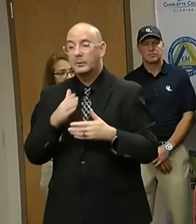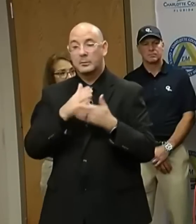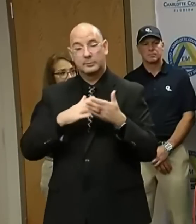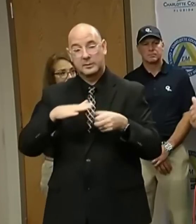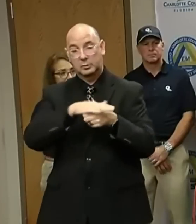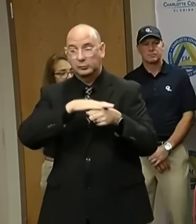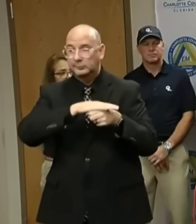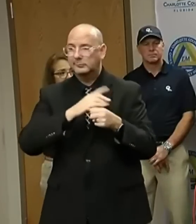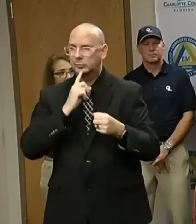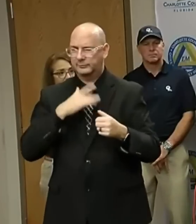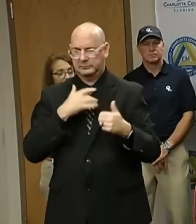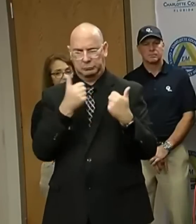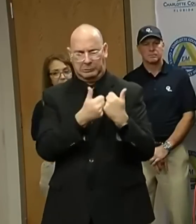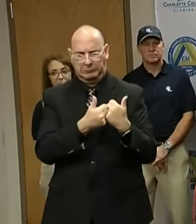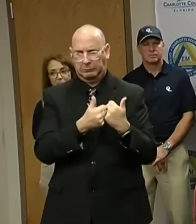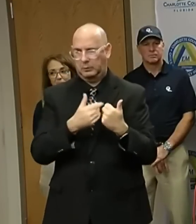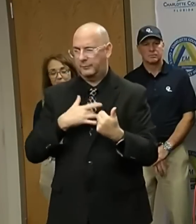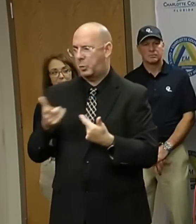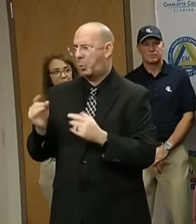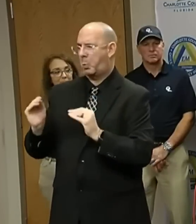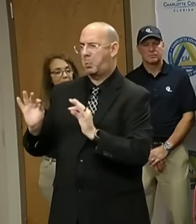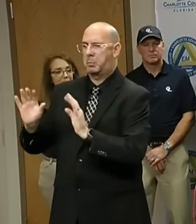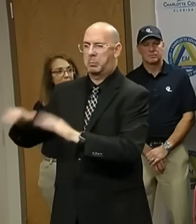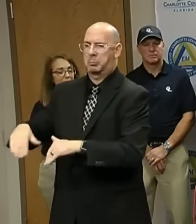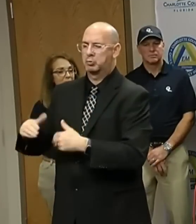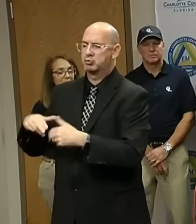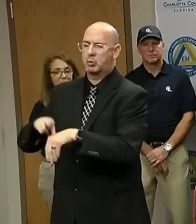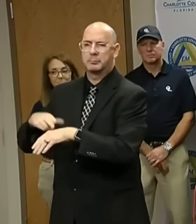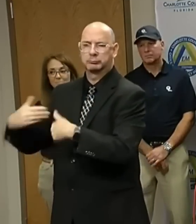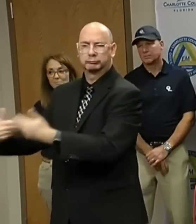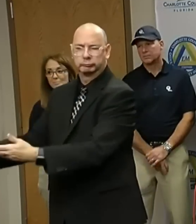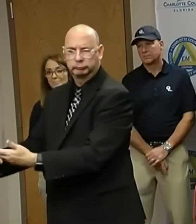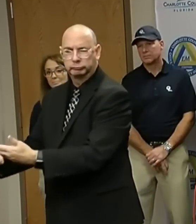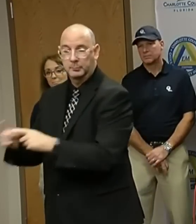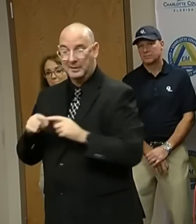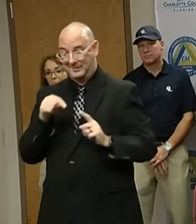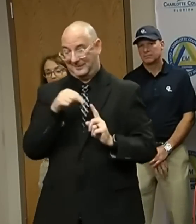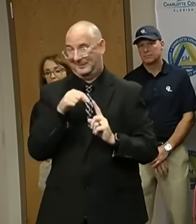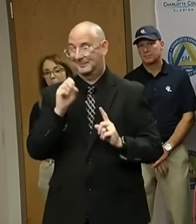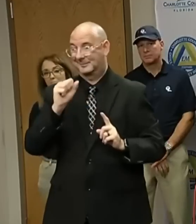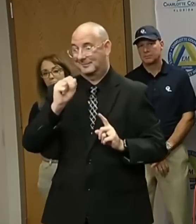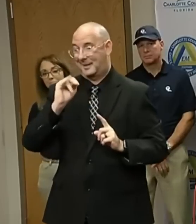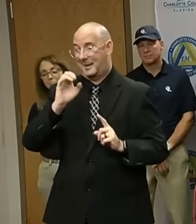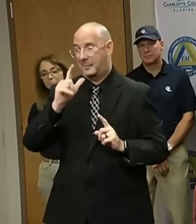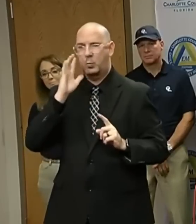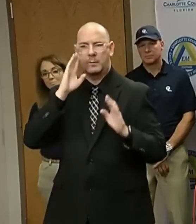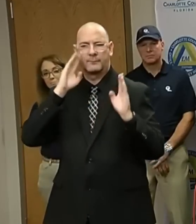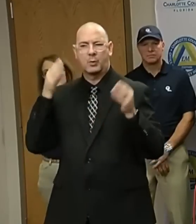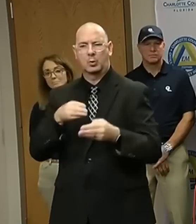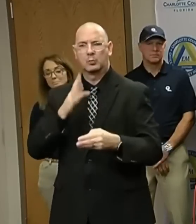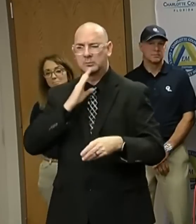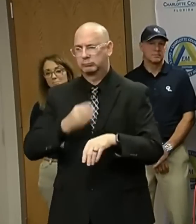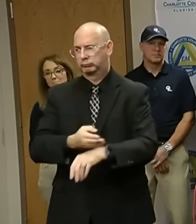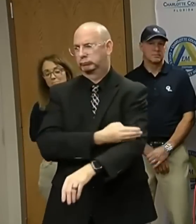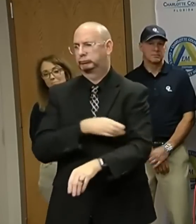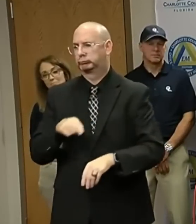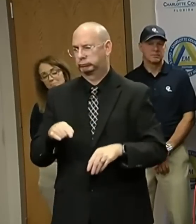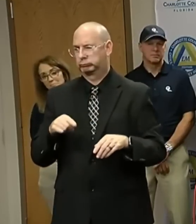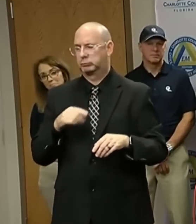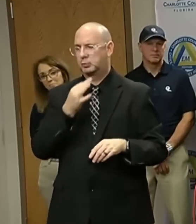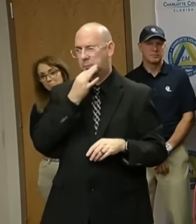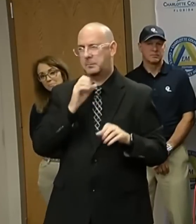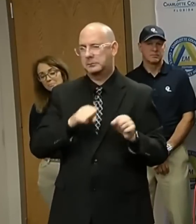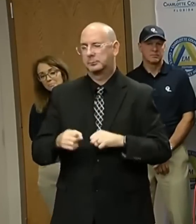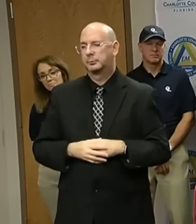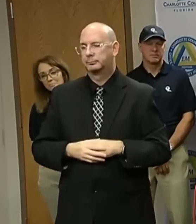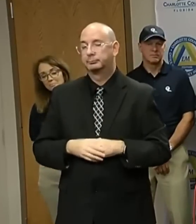on Sanibel and let's bring it back to where it was as soon as we can. Governor, for properties that were totally wiped out,